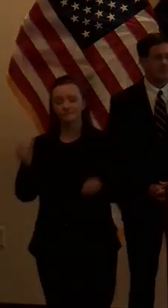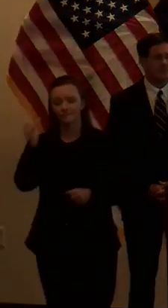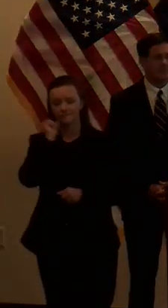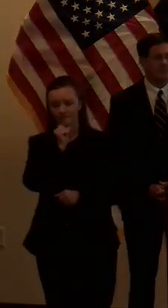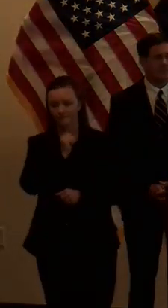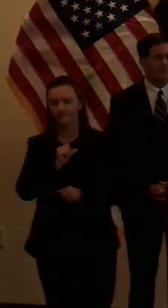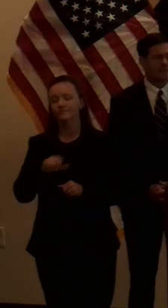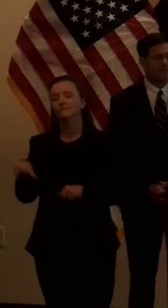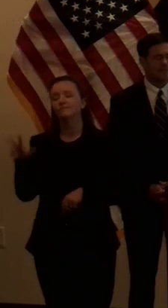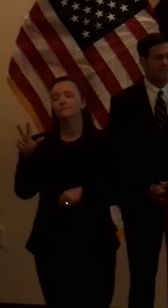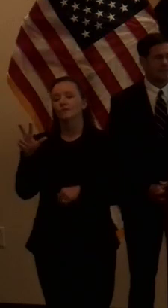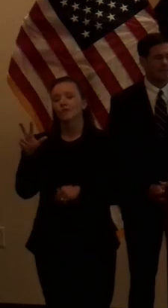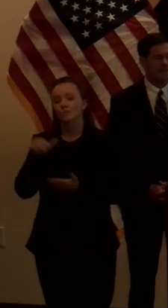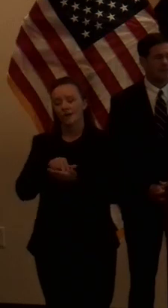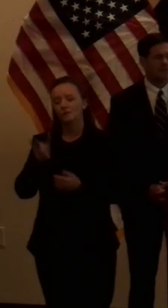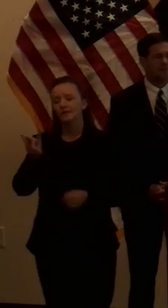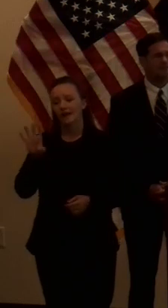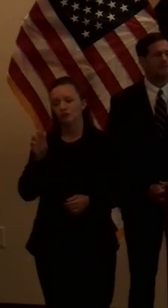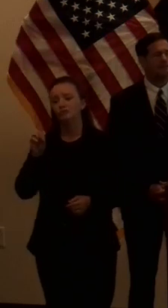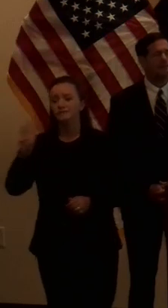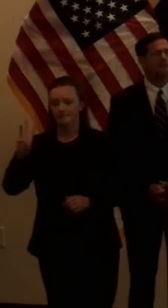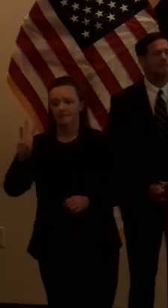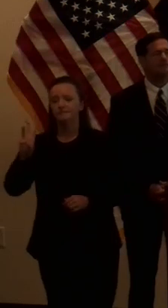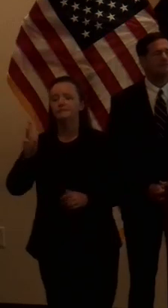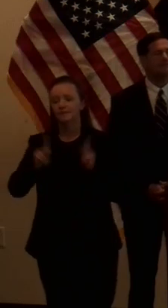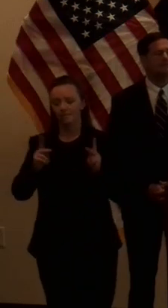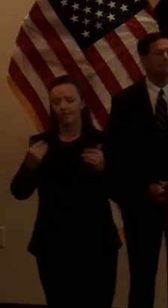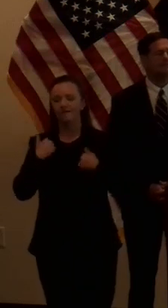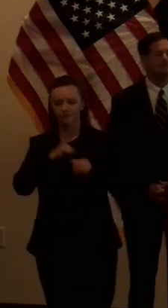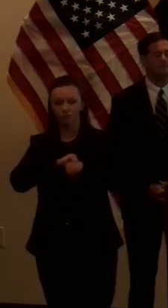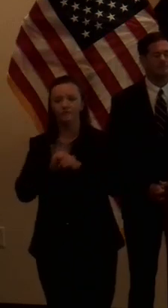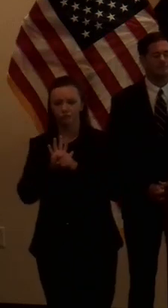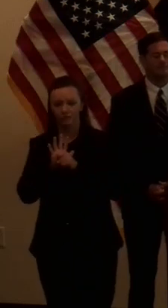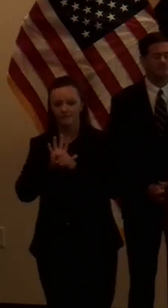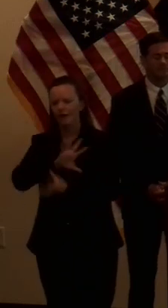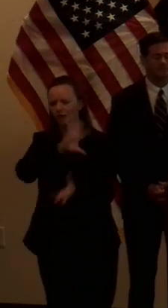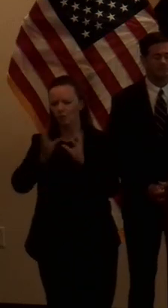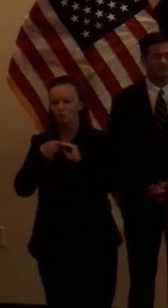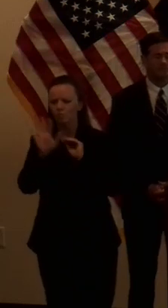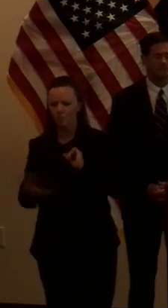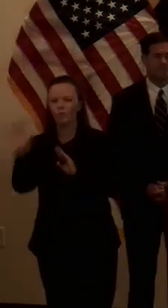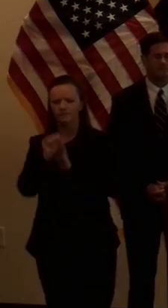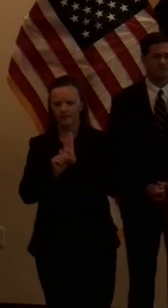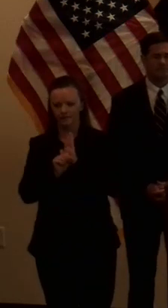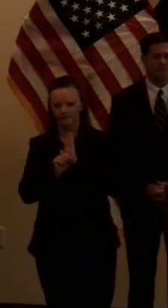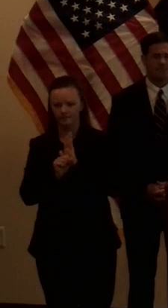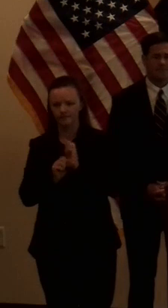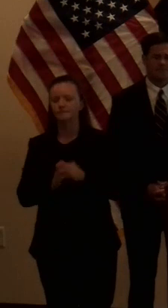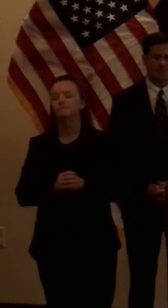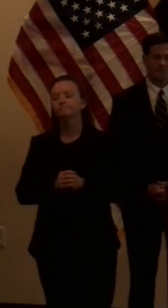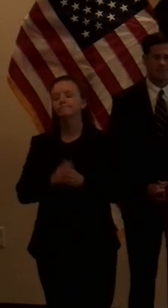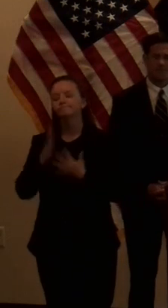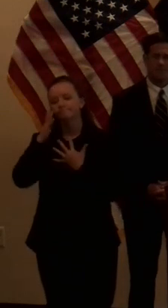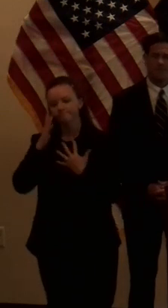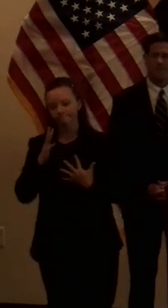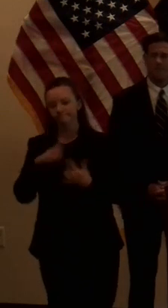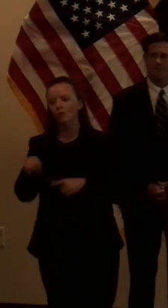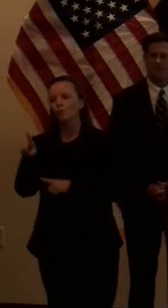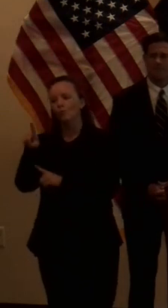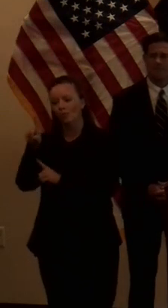been 3,806 cases of COVID-19 in all 15 counties. And sadly, we've seen